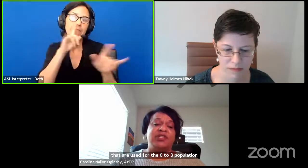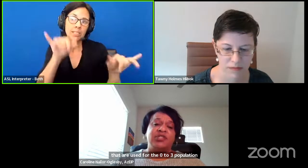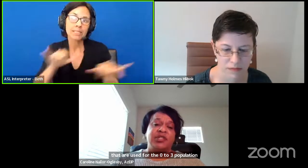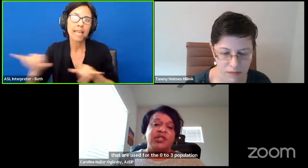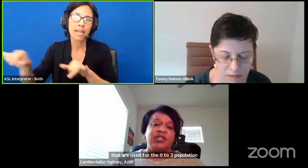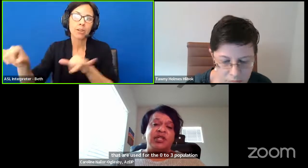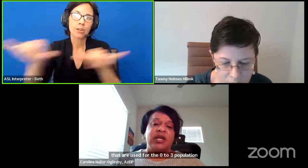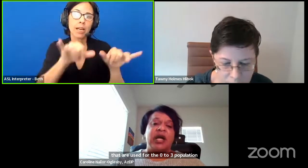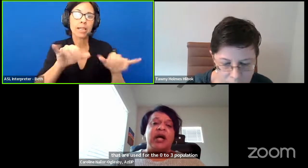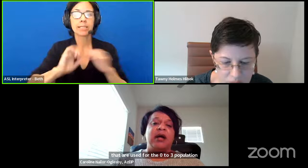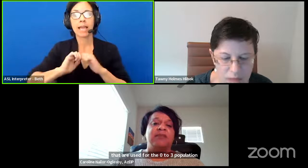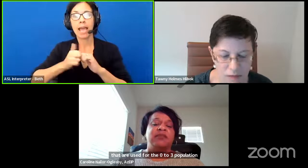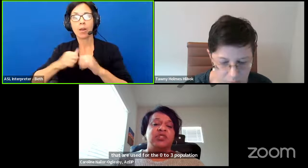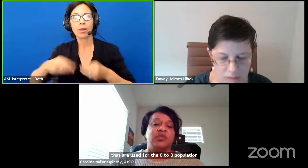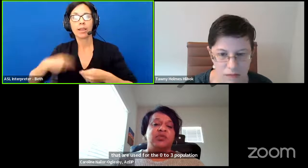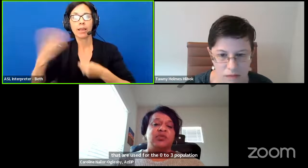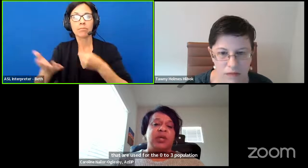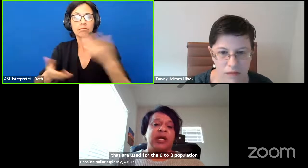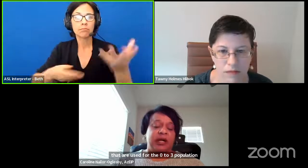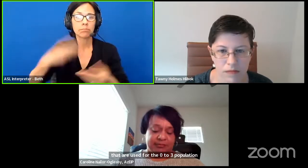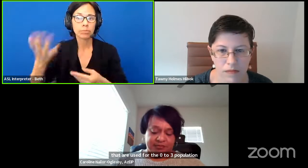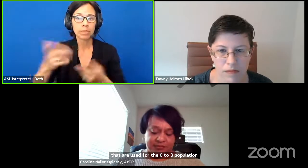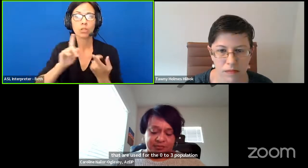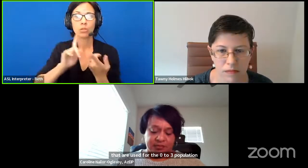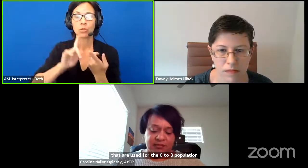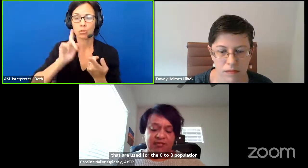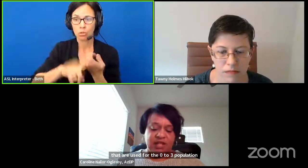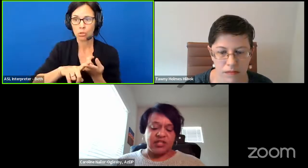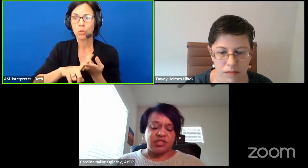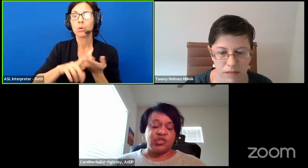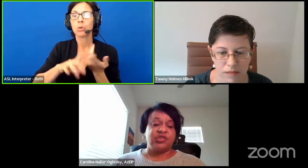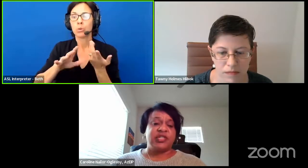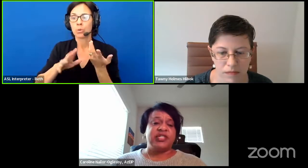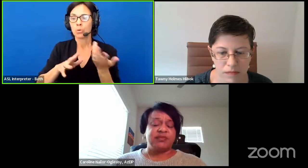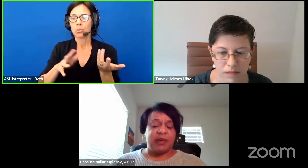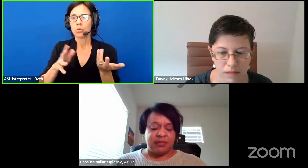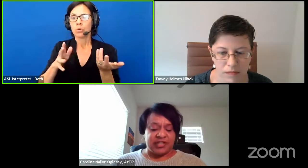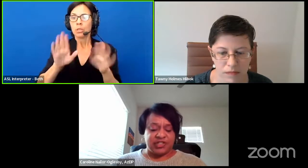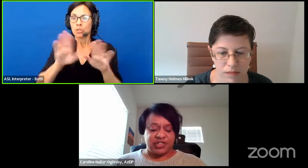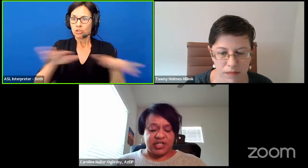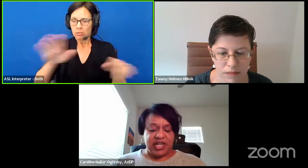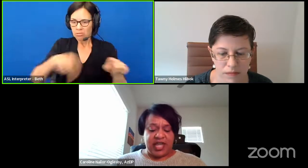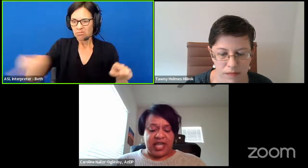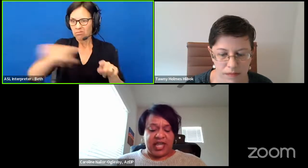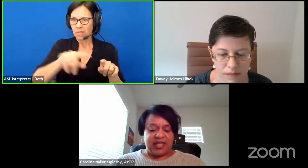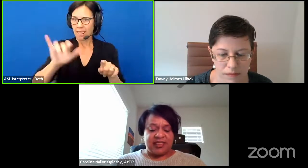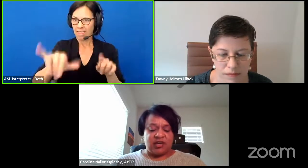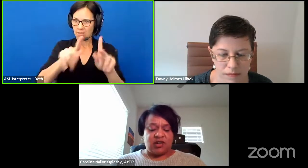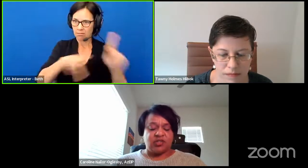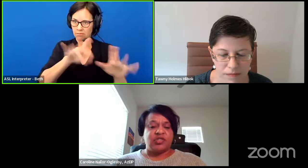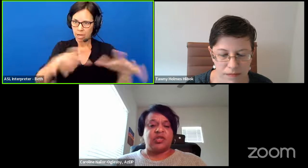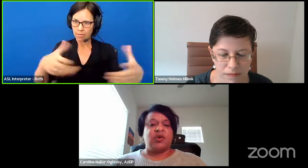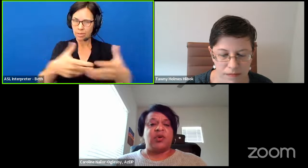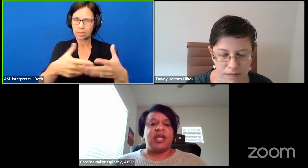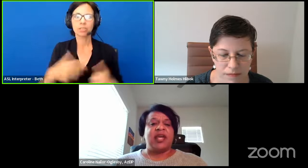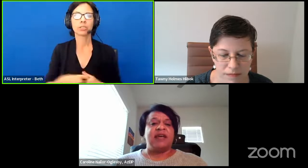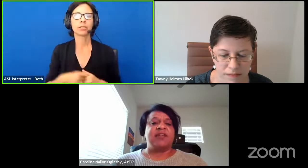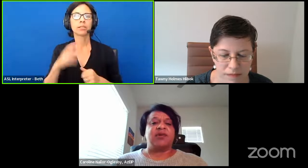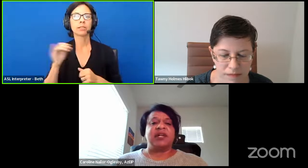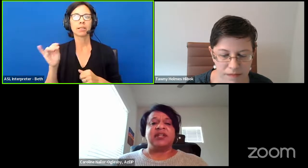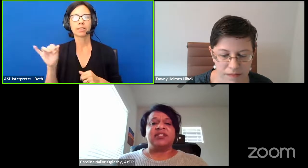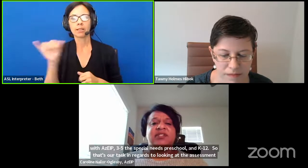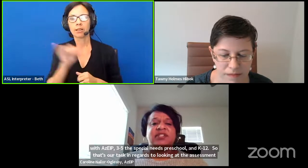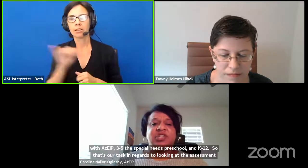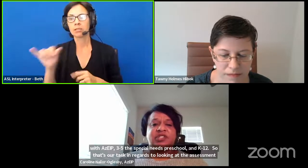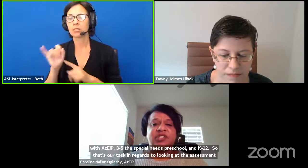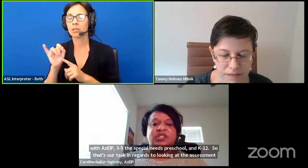they administered to children in this population, and then also if